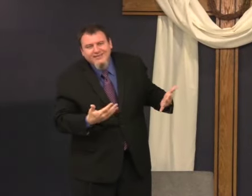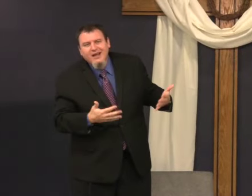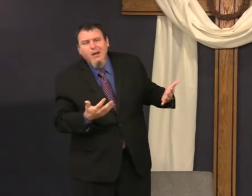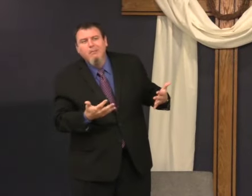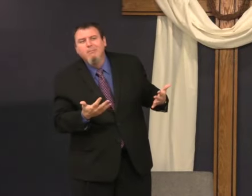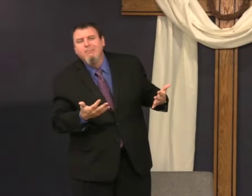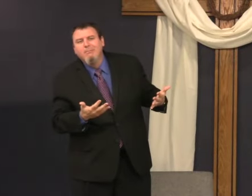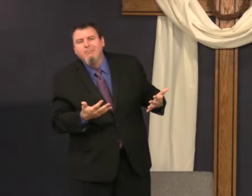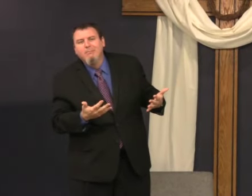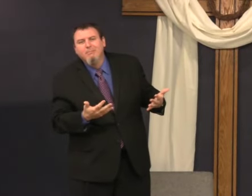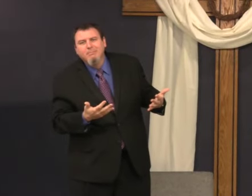word.